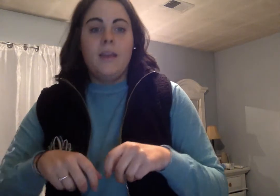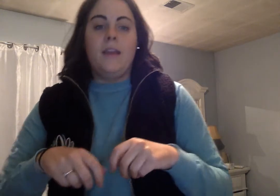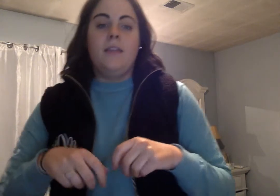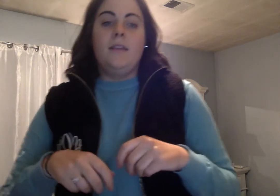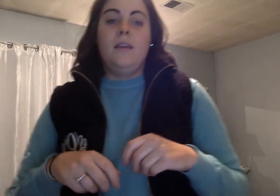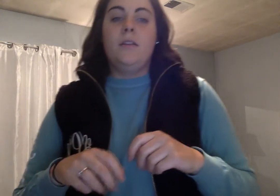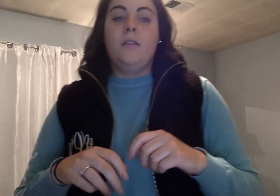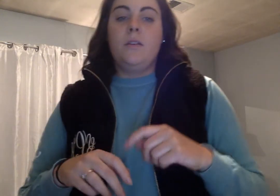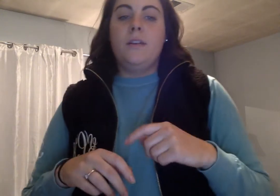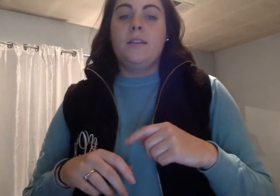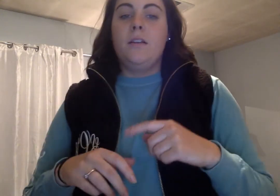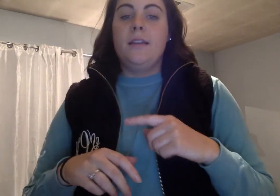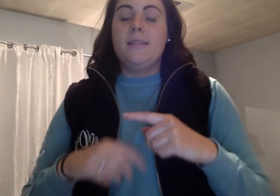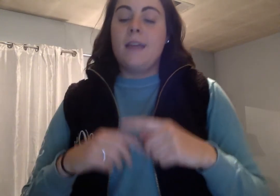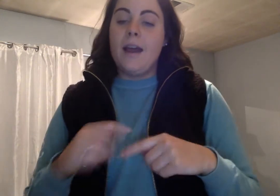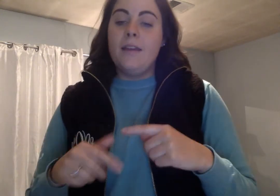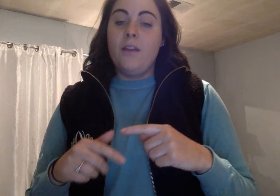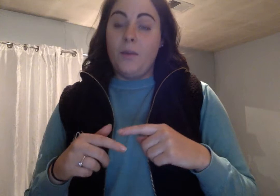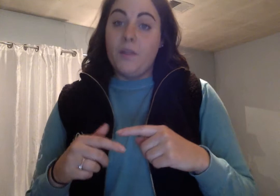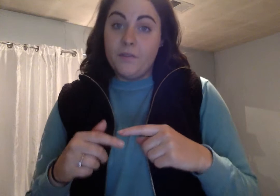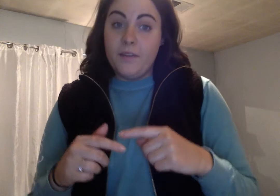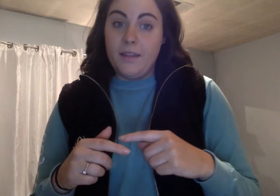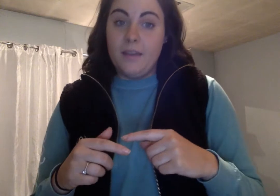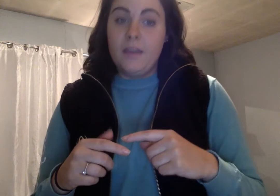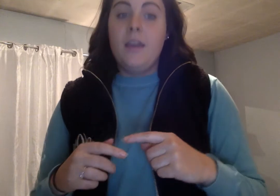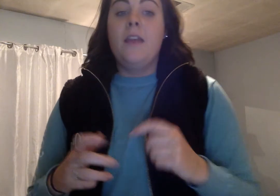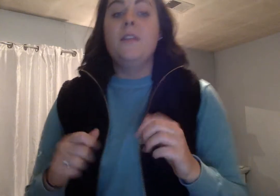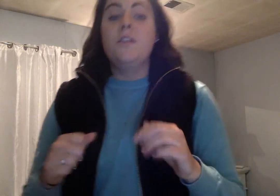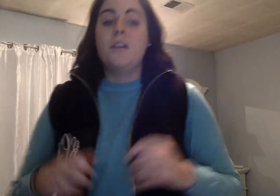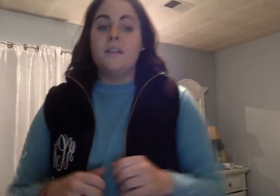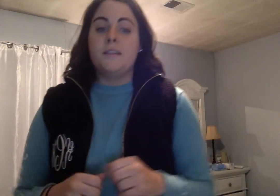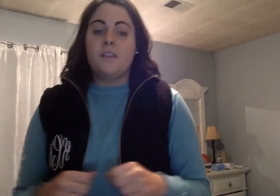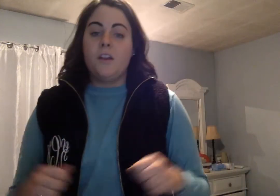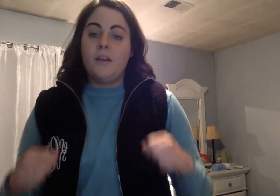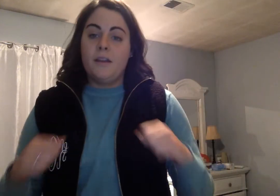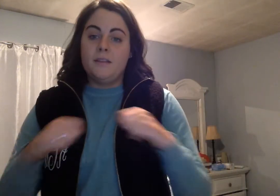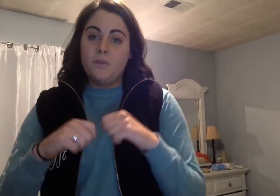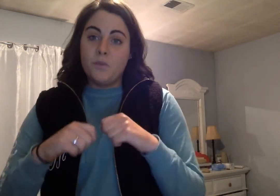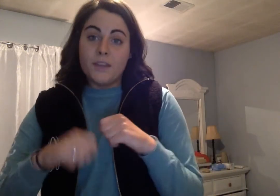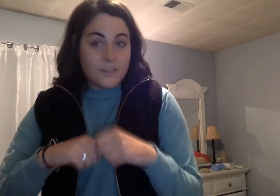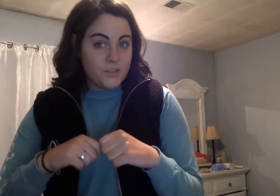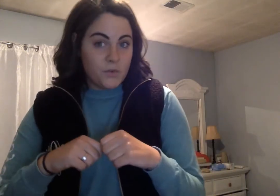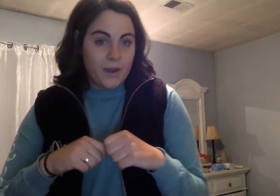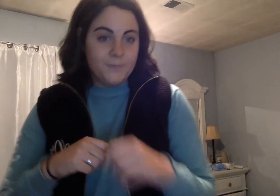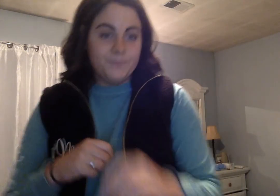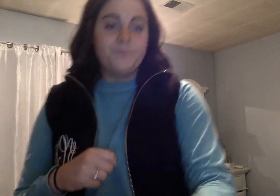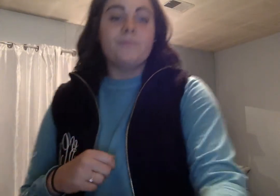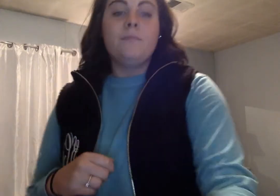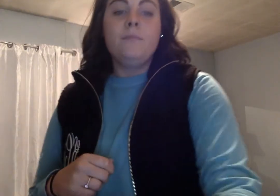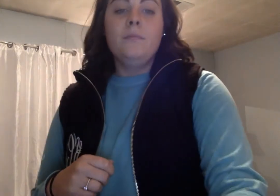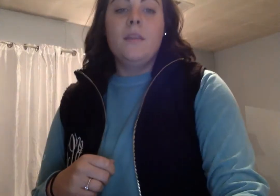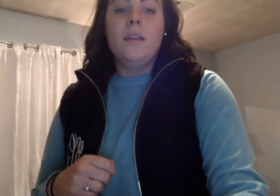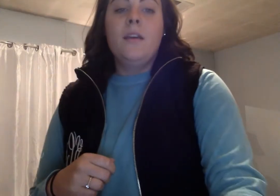and then until it's tight around the filling. And then you're going to secure it with kitchen twine. You're